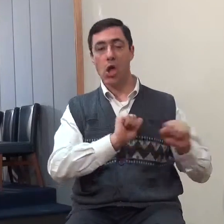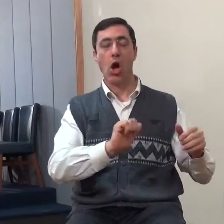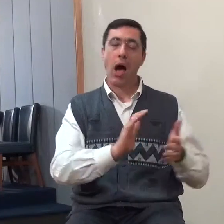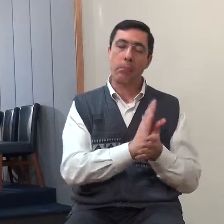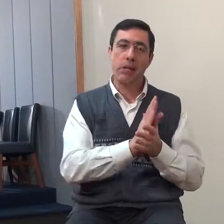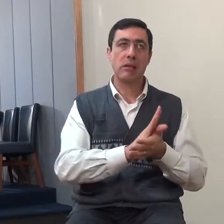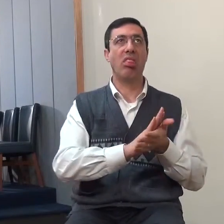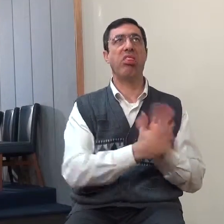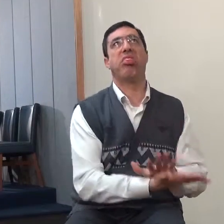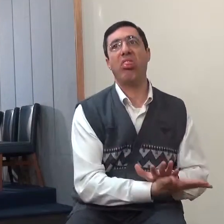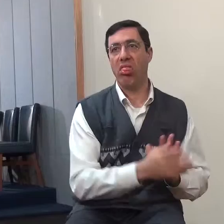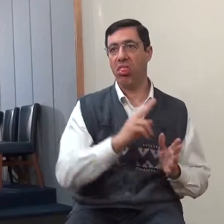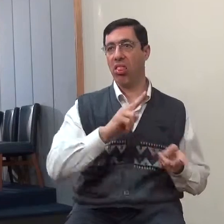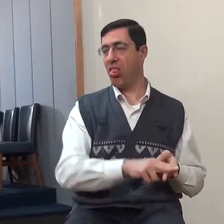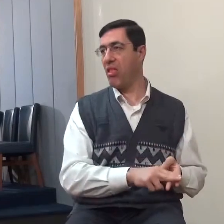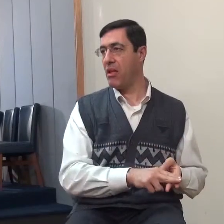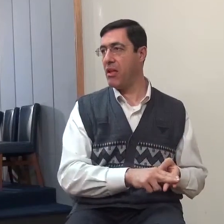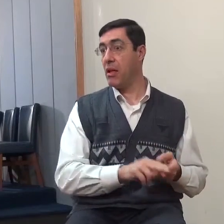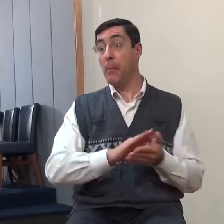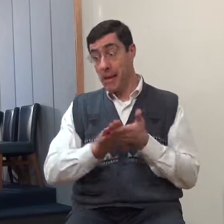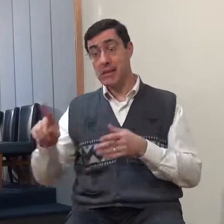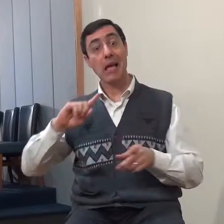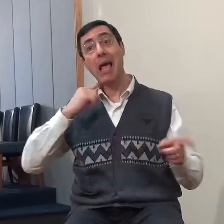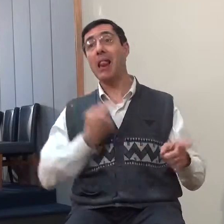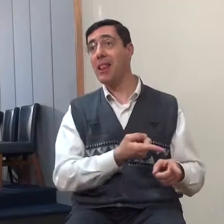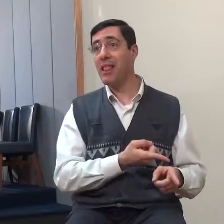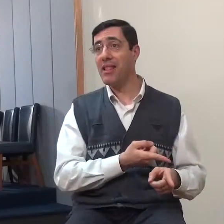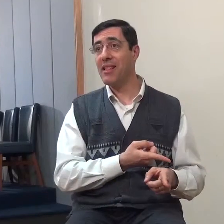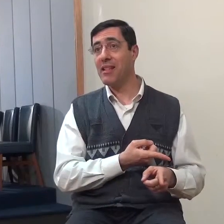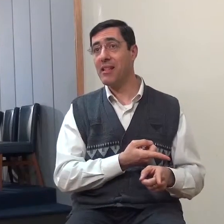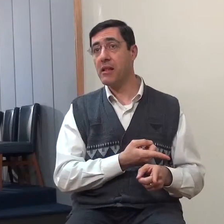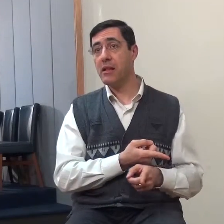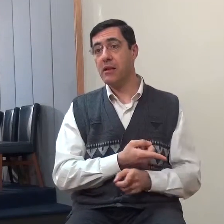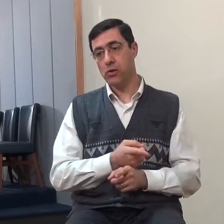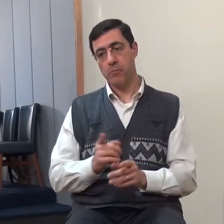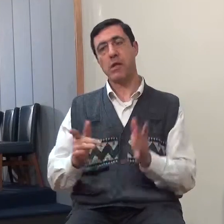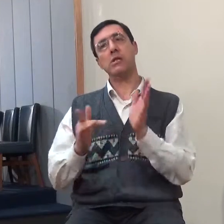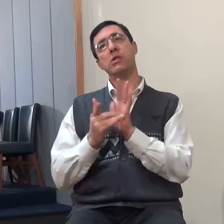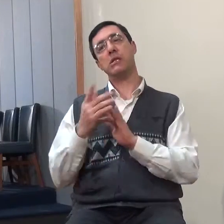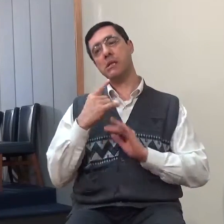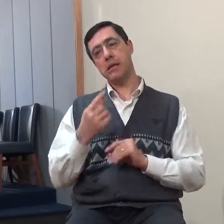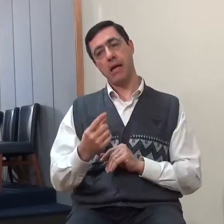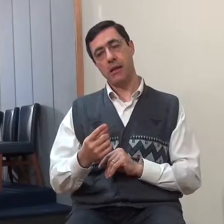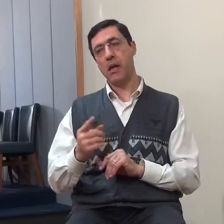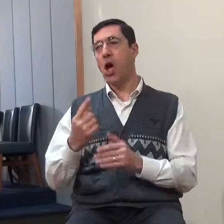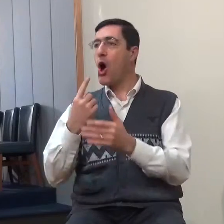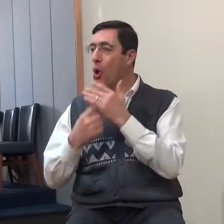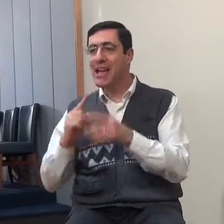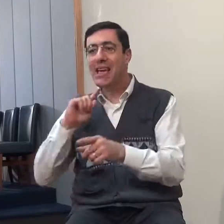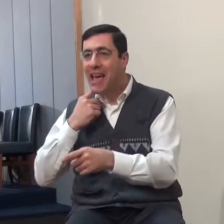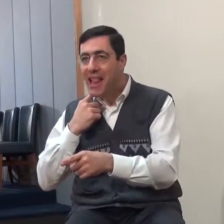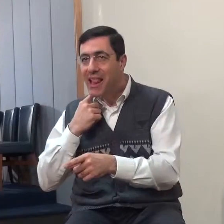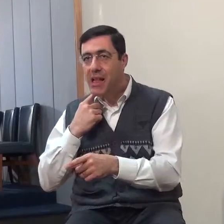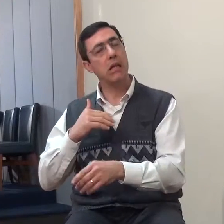Well, all that is in Moses. And what the Lord does is take them back to the full teaching. Verse 22, but I